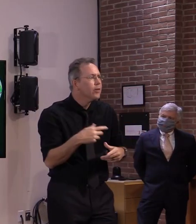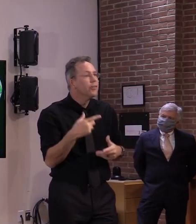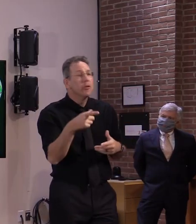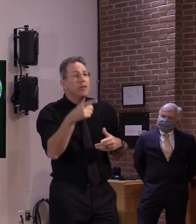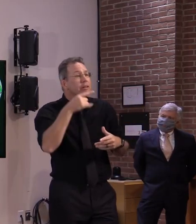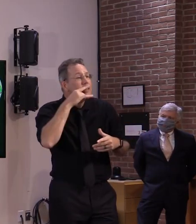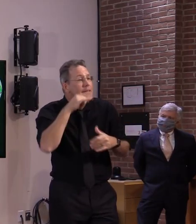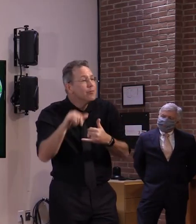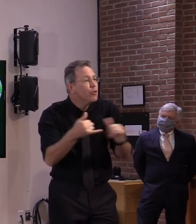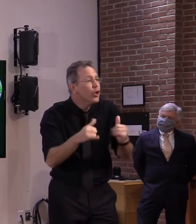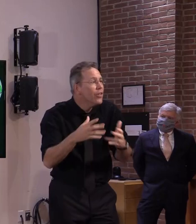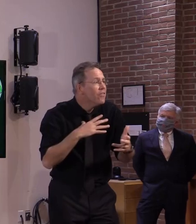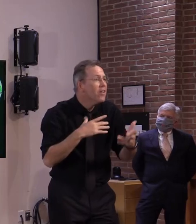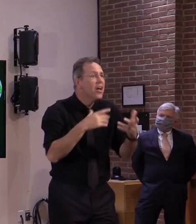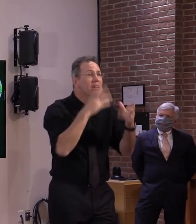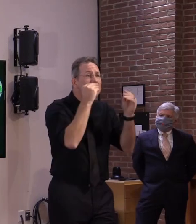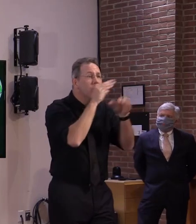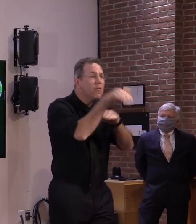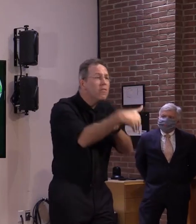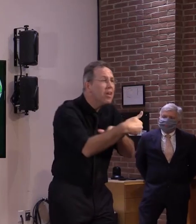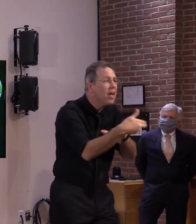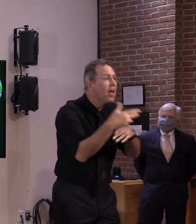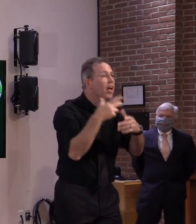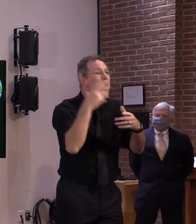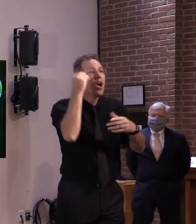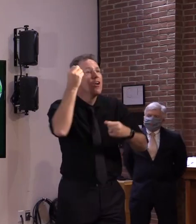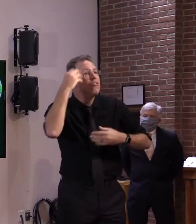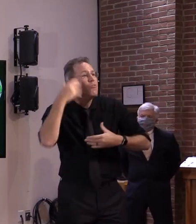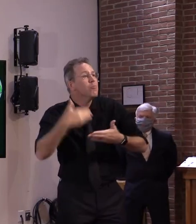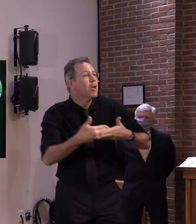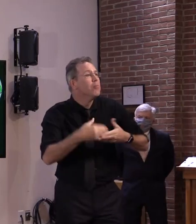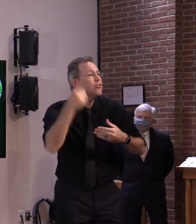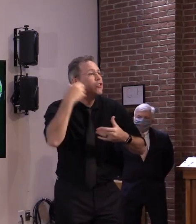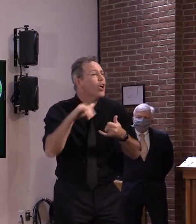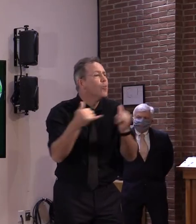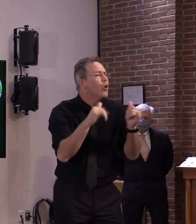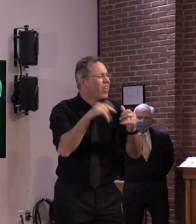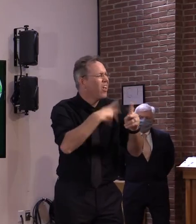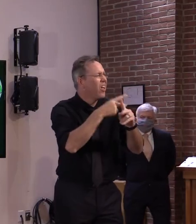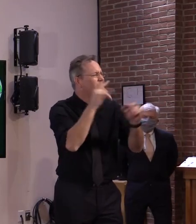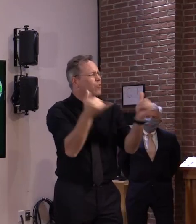sleepovers, baby showers, and barbecues, to name a few.